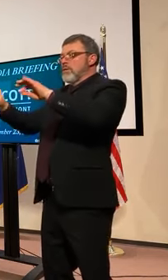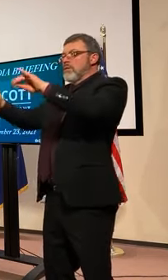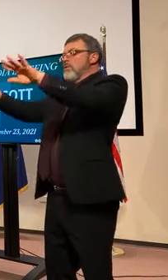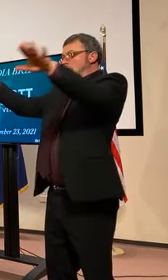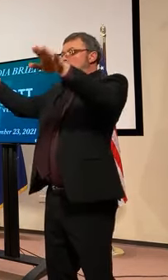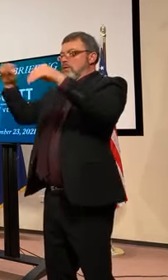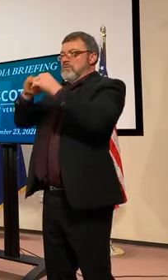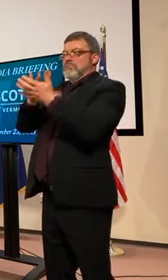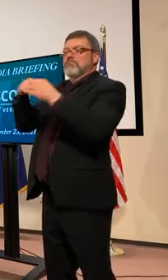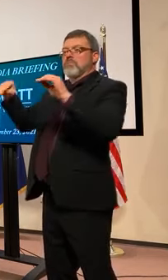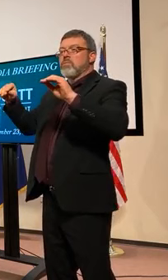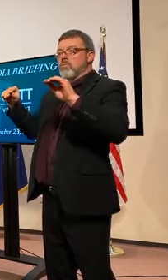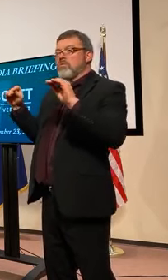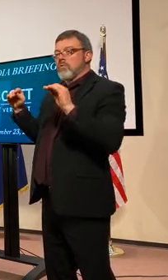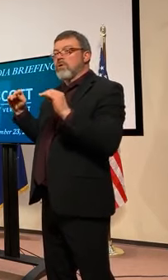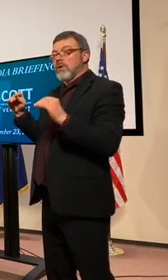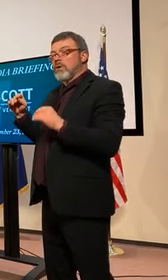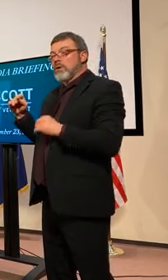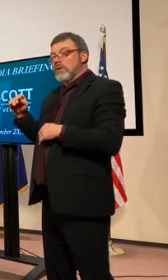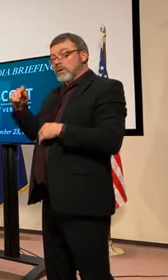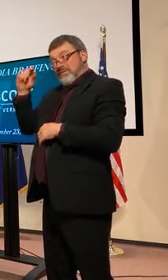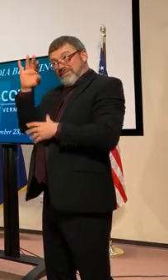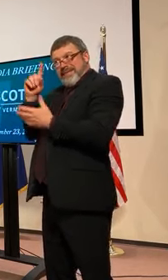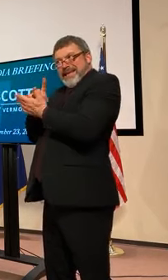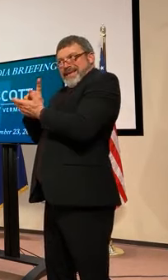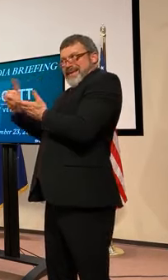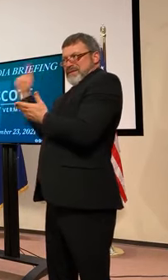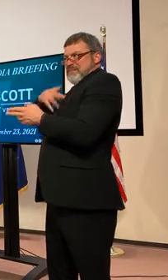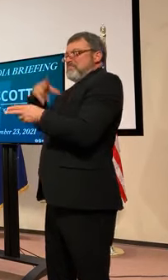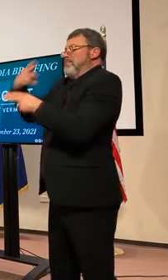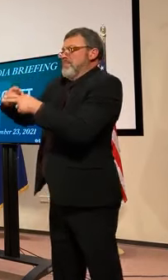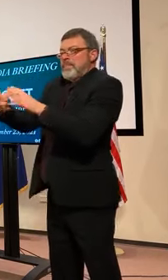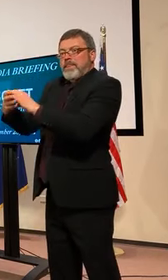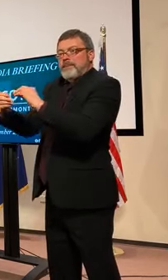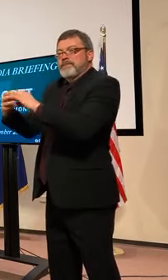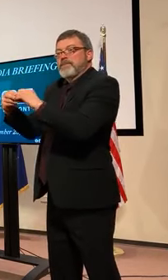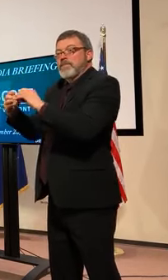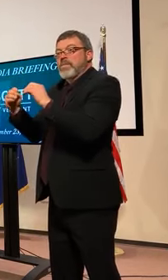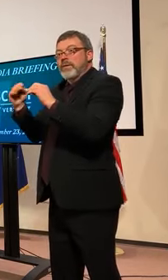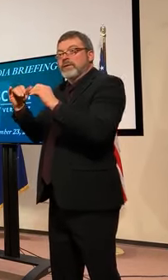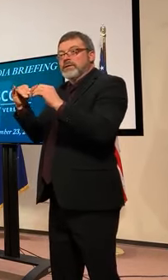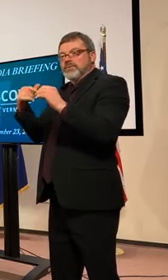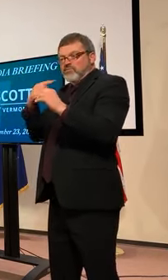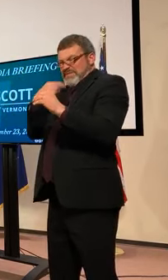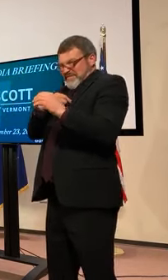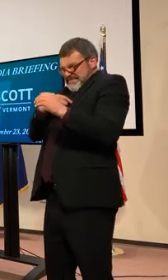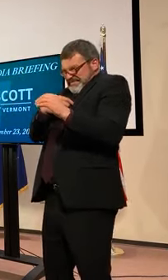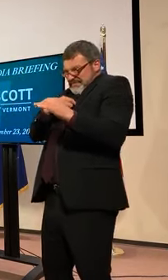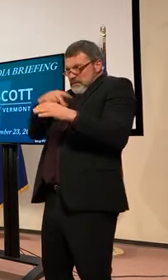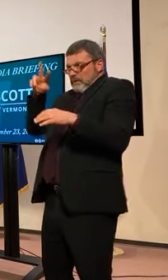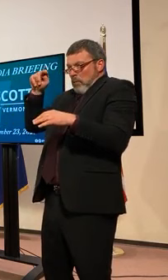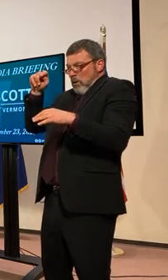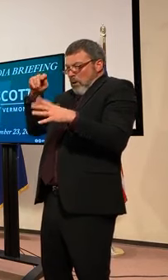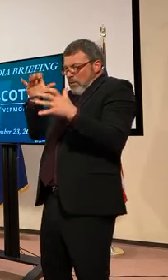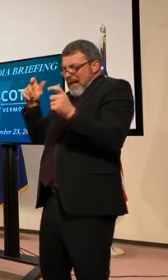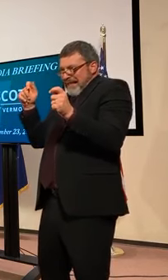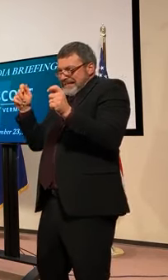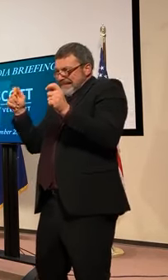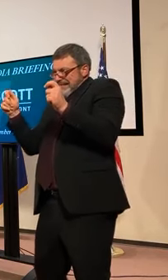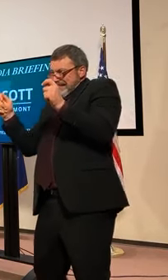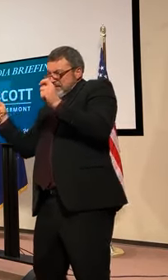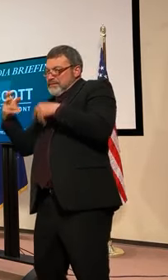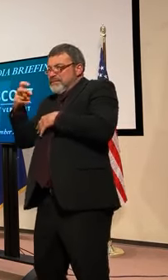remember, I talked about last week that we're progressing our, we're really evolving our testing capabilities to